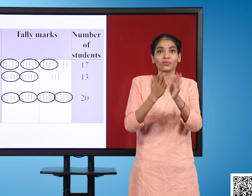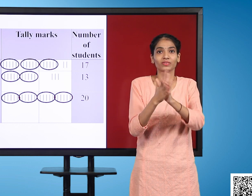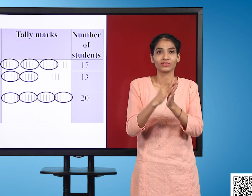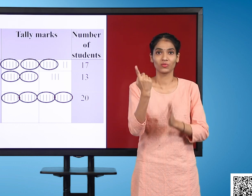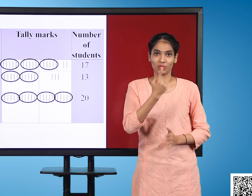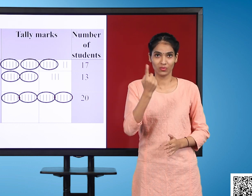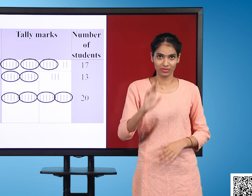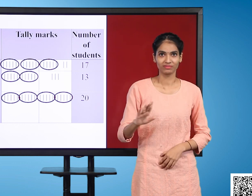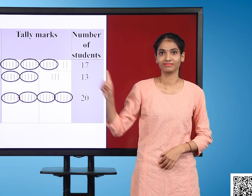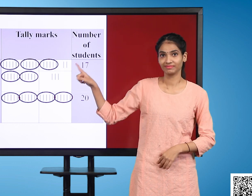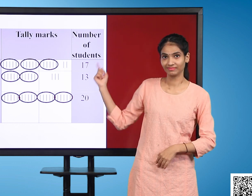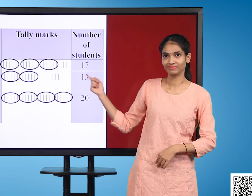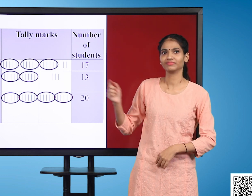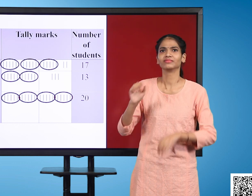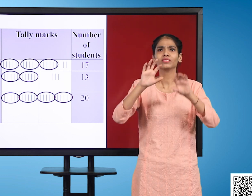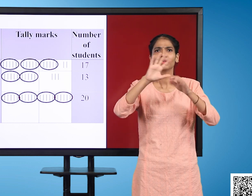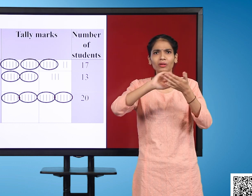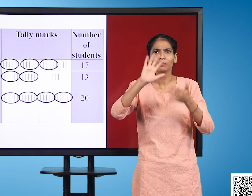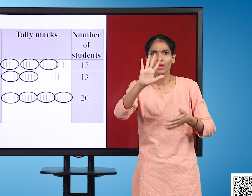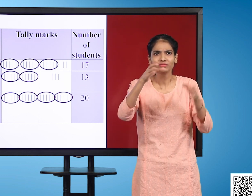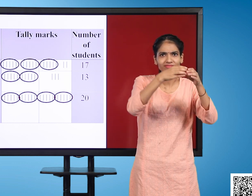Chapati only, 553, that's 13.